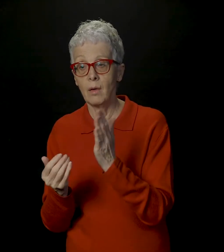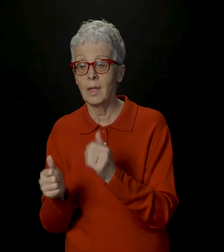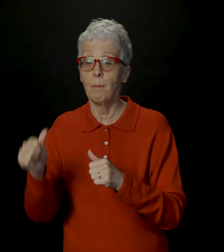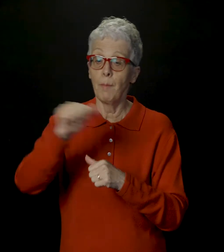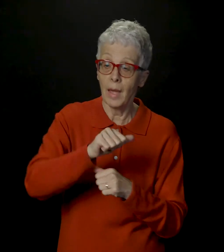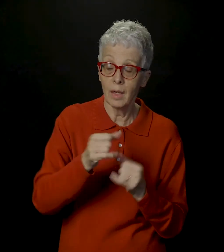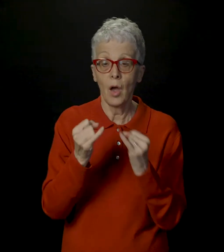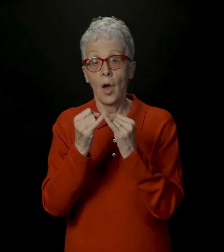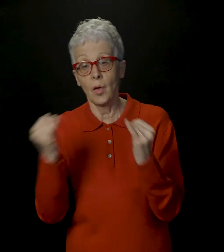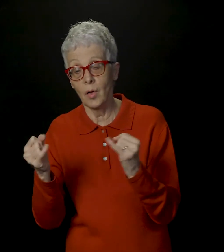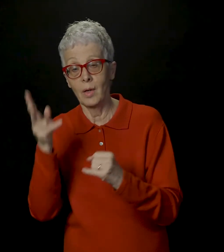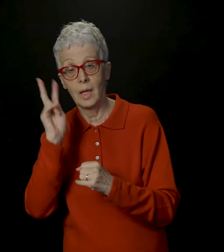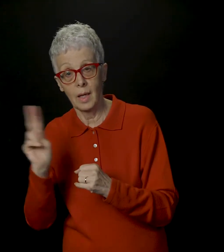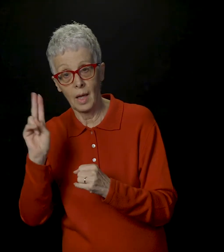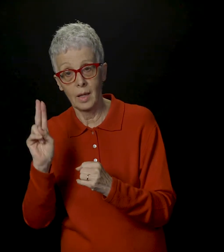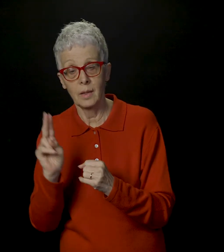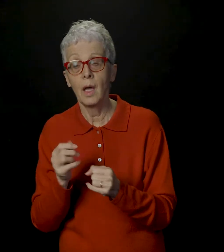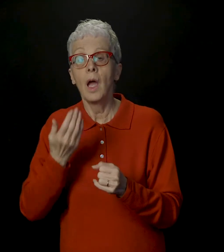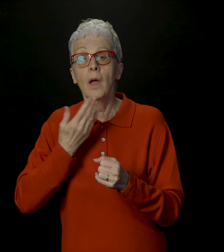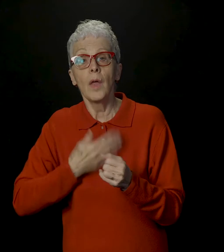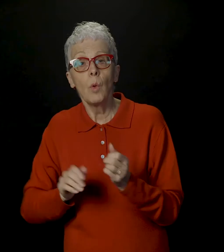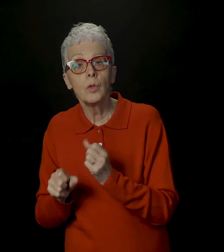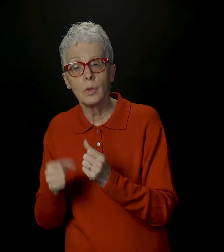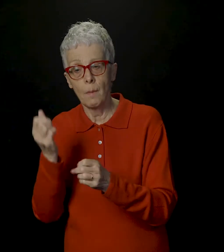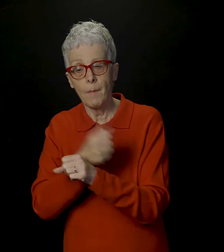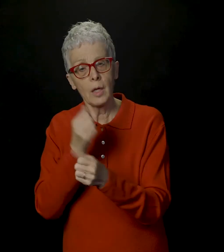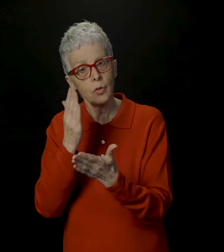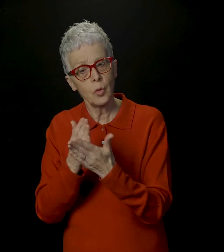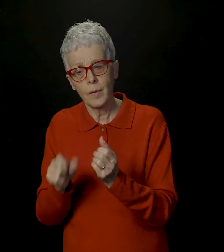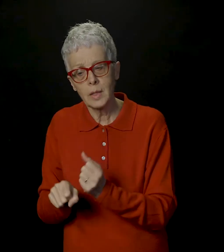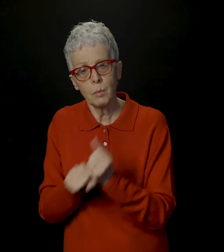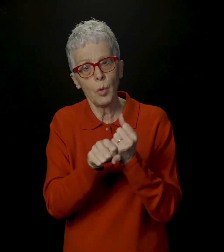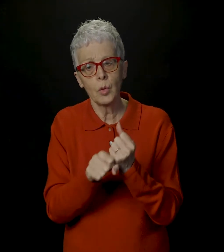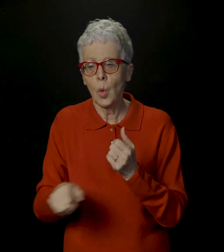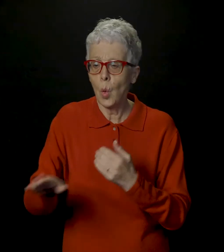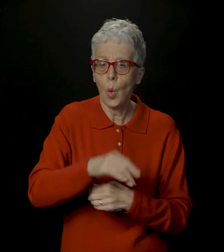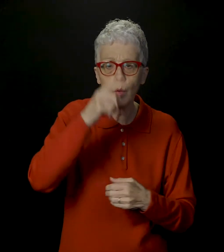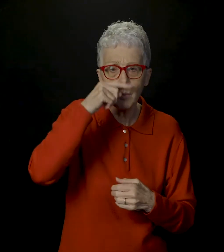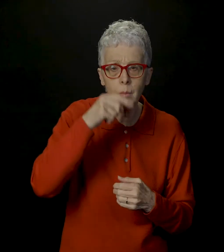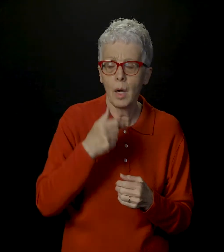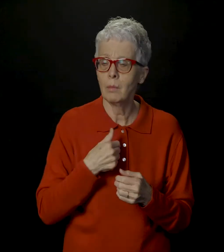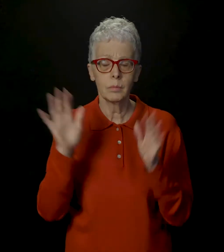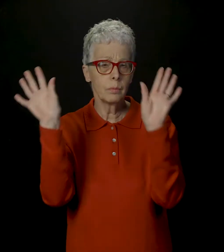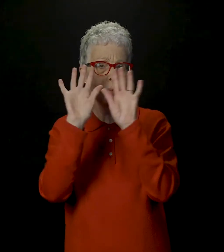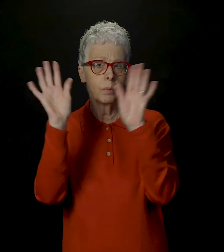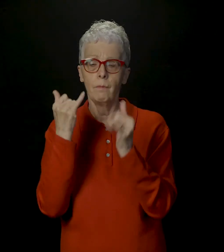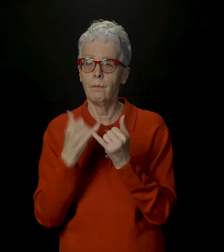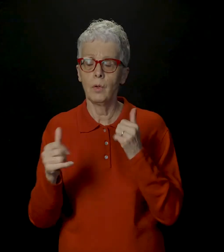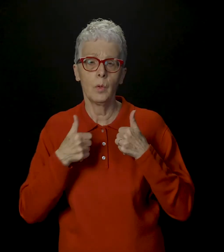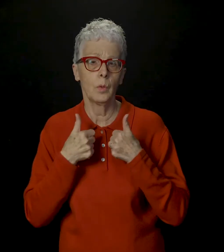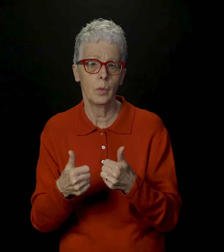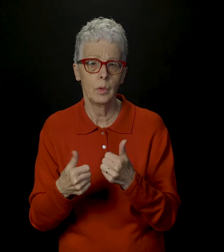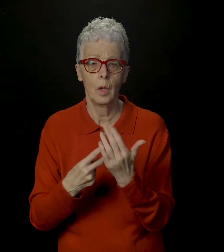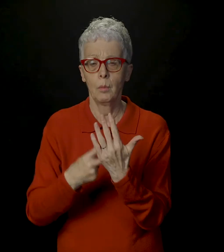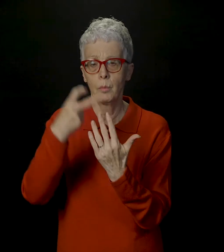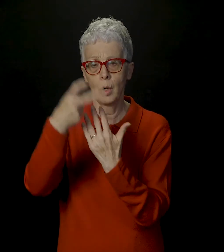Our counsellors are amazing And they want to make sure They're supporting Everyone how they can So, you know I really kind of applaud to them But since last